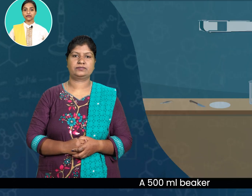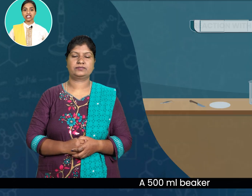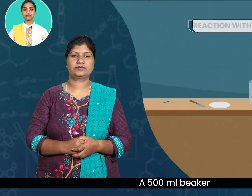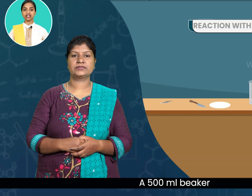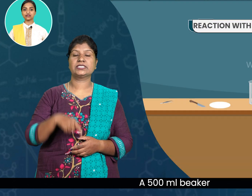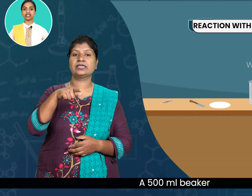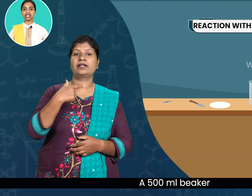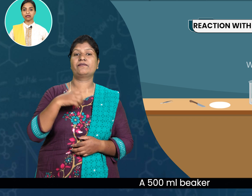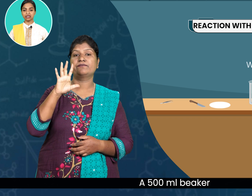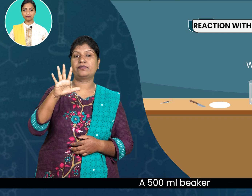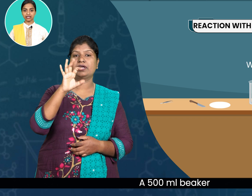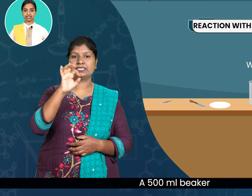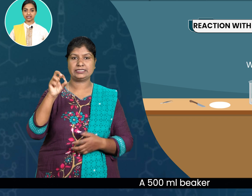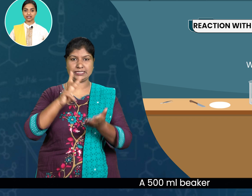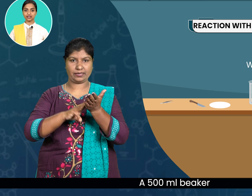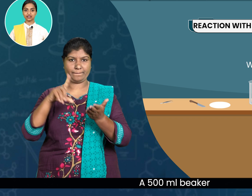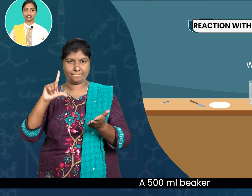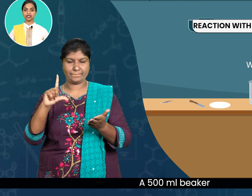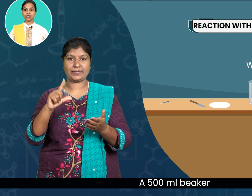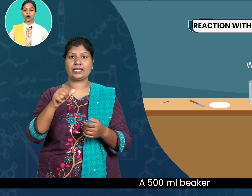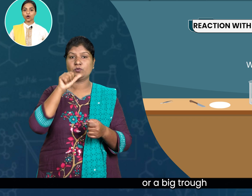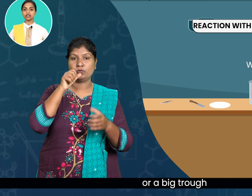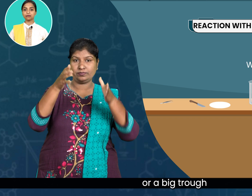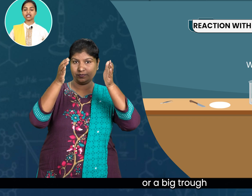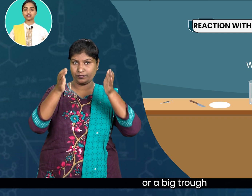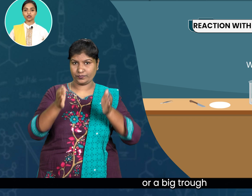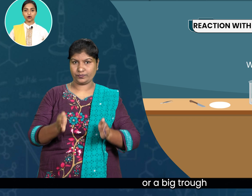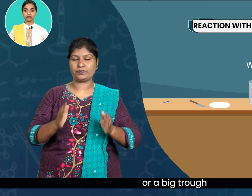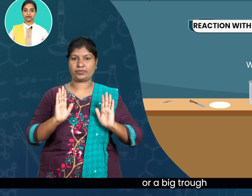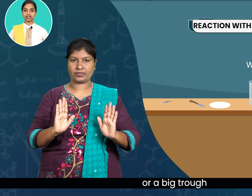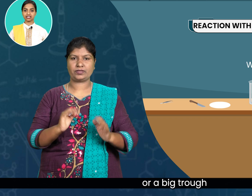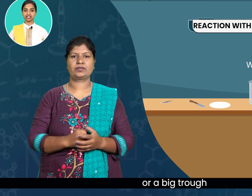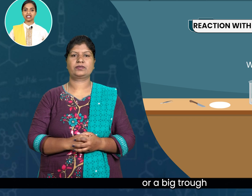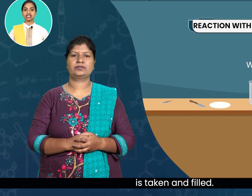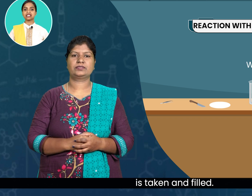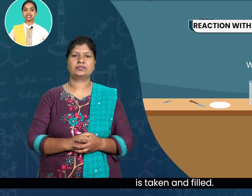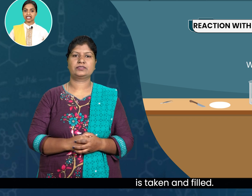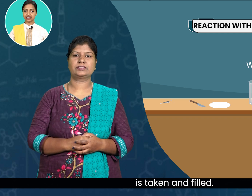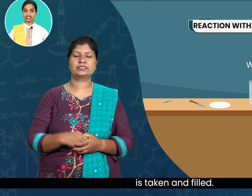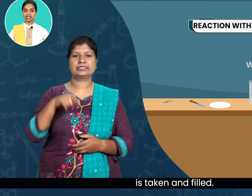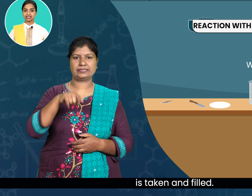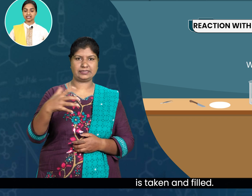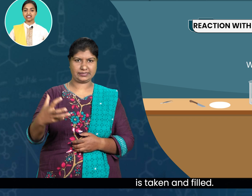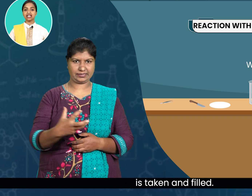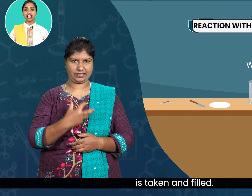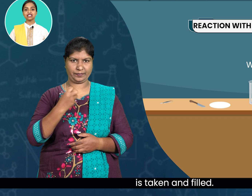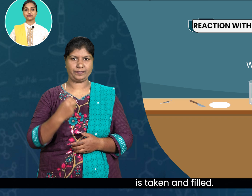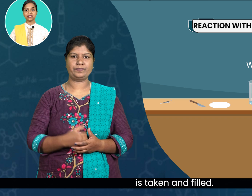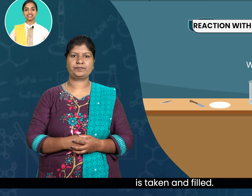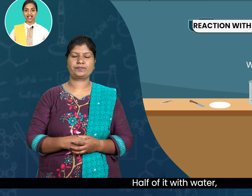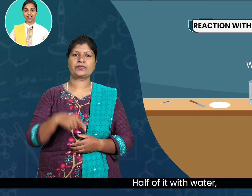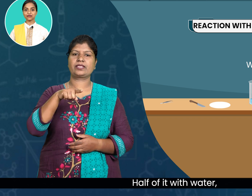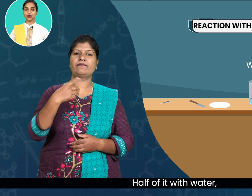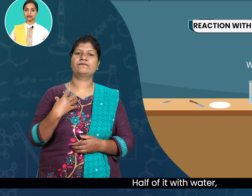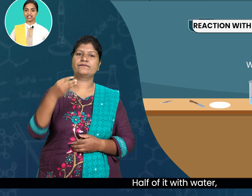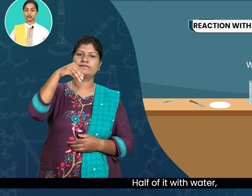A 500 ml beaker or a big trough is taken and